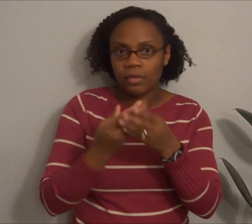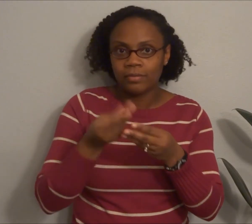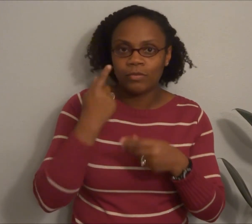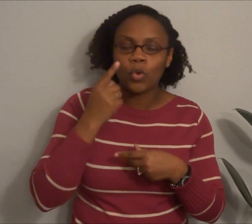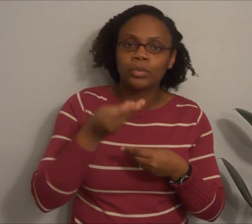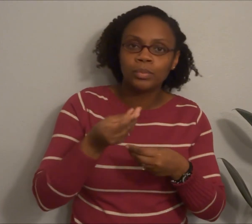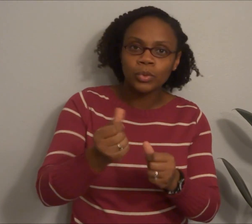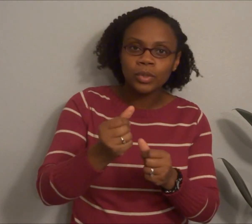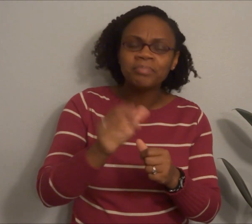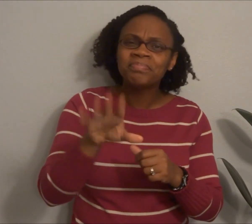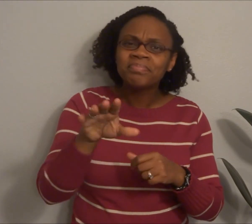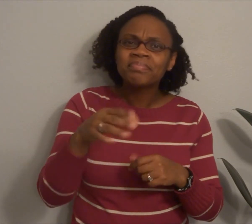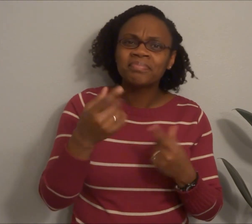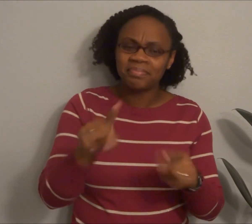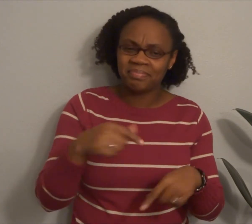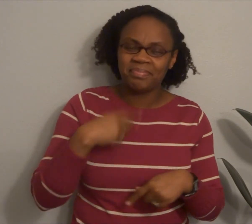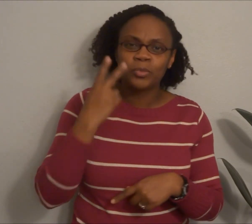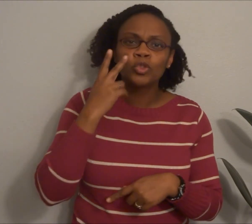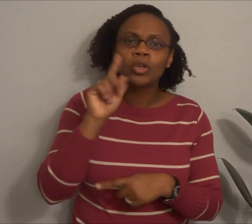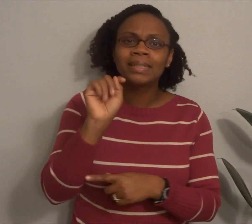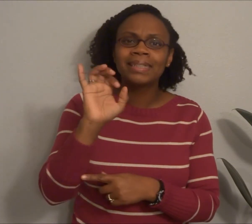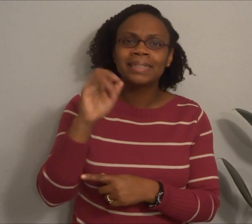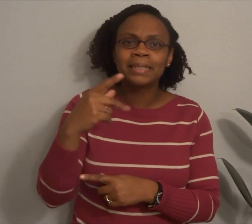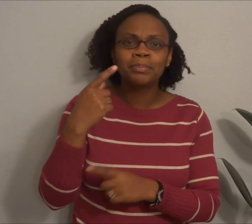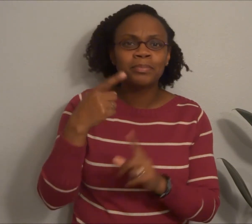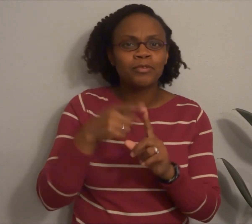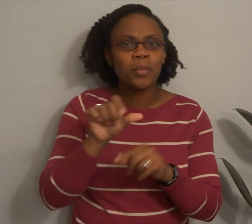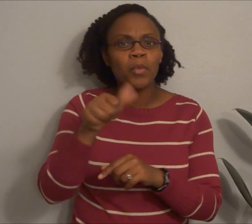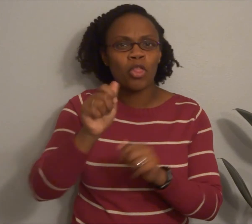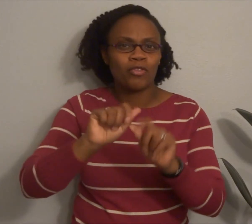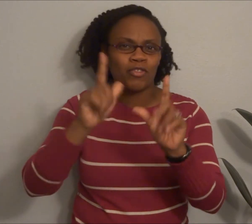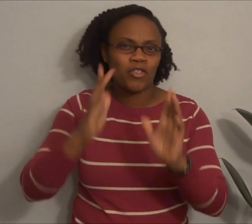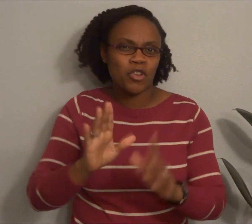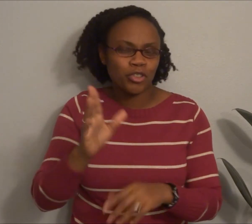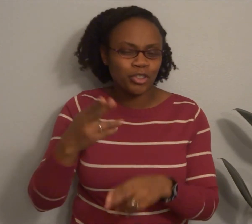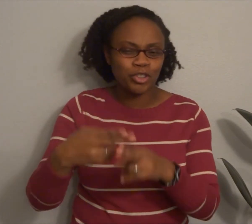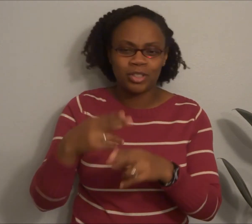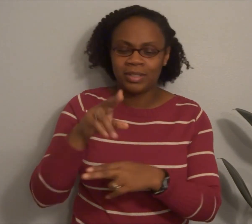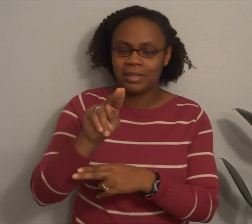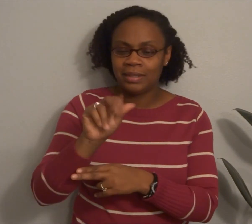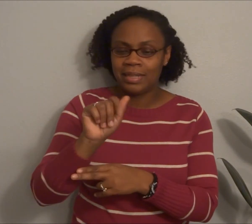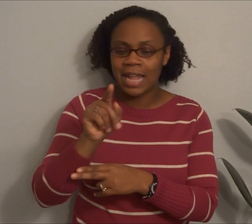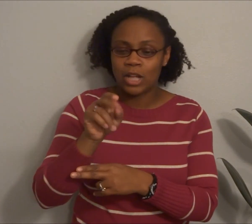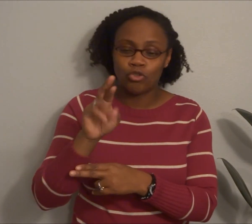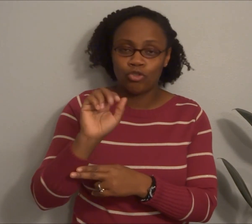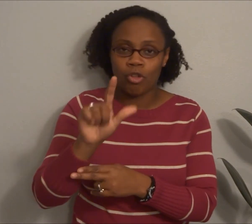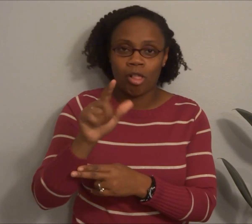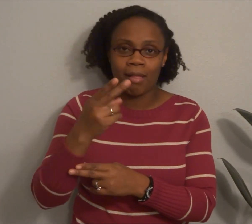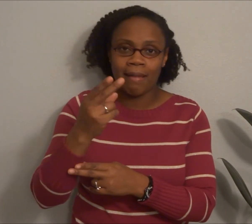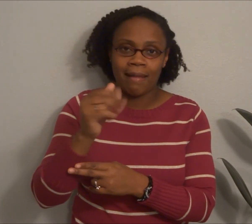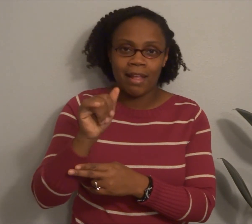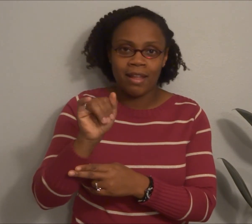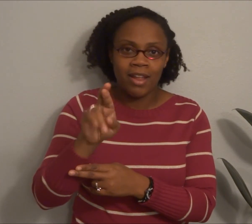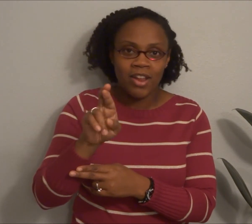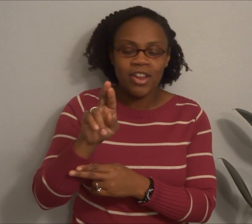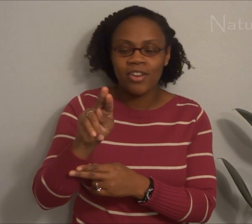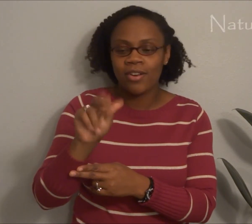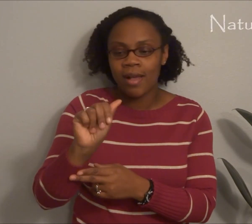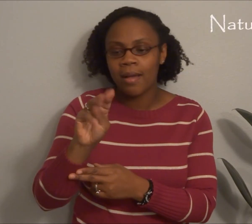use avocado, I blend it first to make sure that it's smooth. However, I did just learn a really cool tip from another vlogger. Her name's